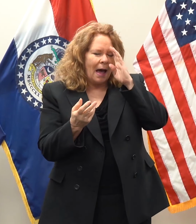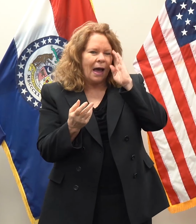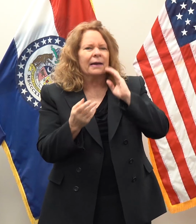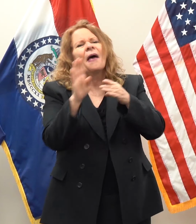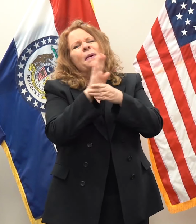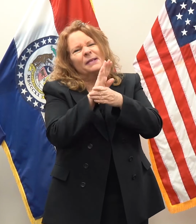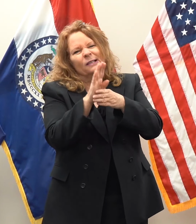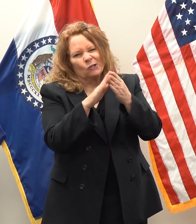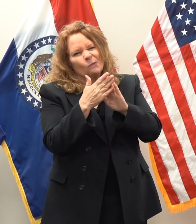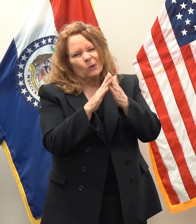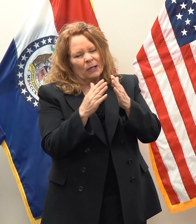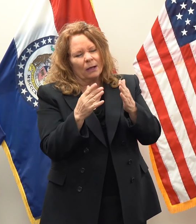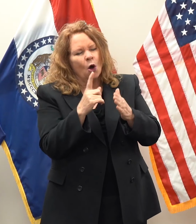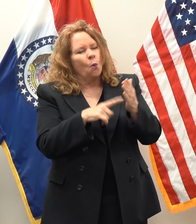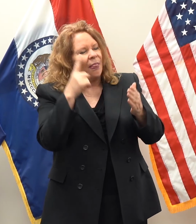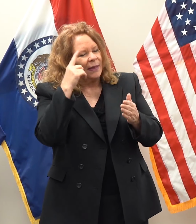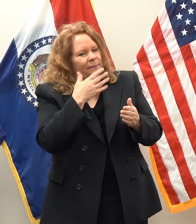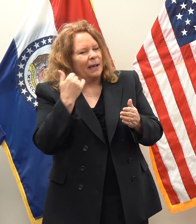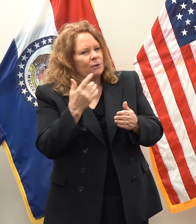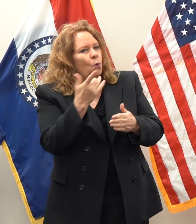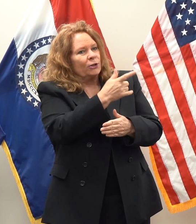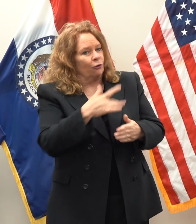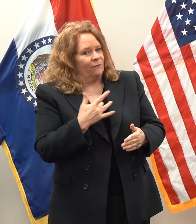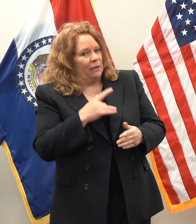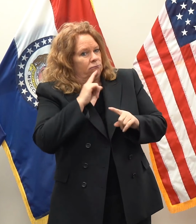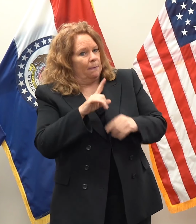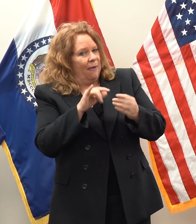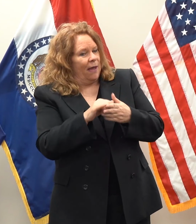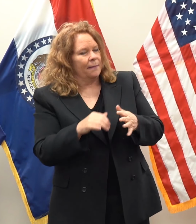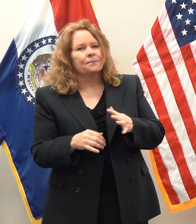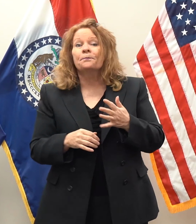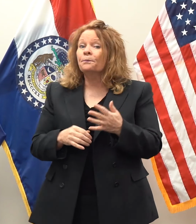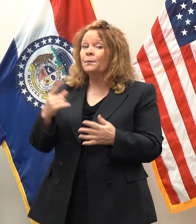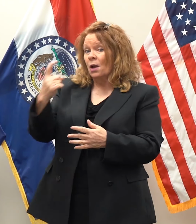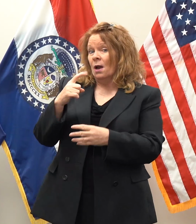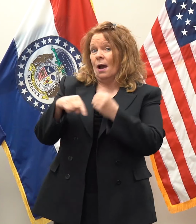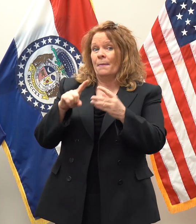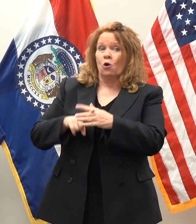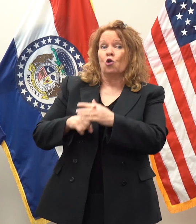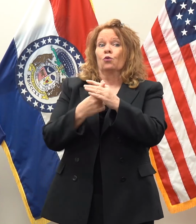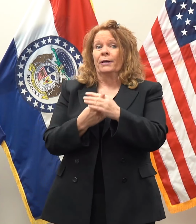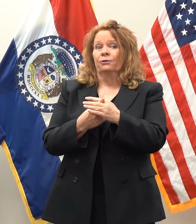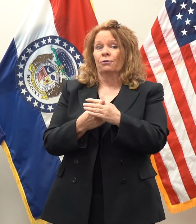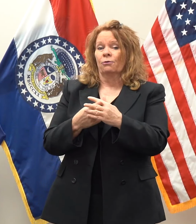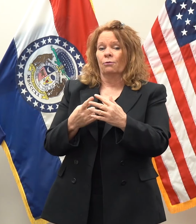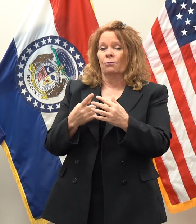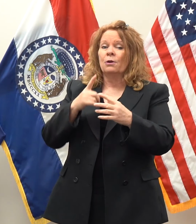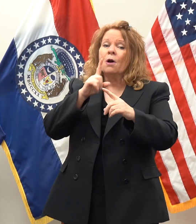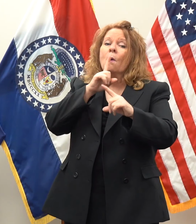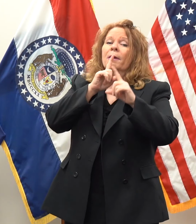business community, about what might be best. Your reaction to that? Yeah, so the question is about original health response